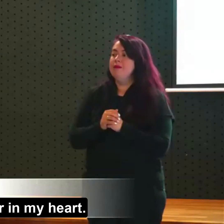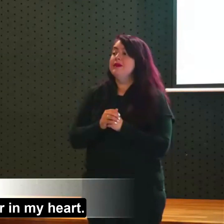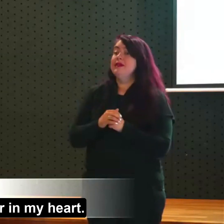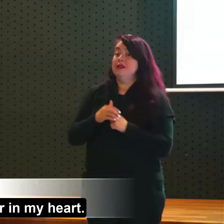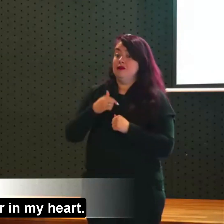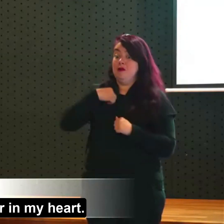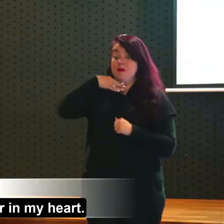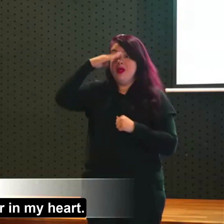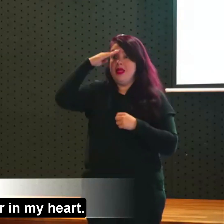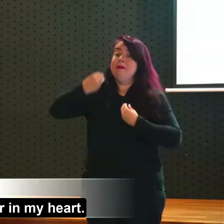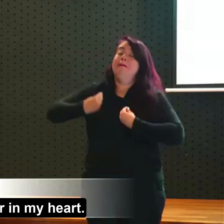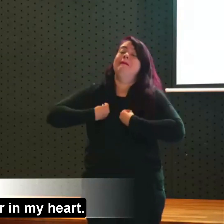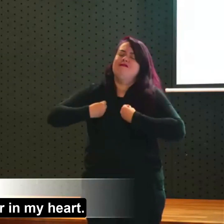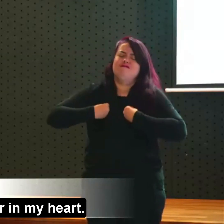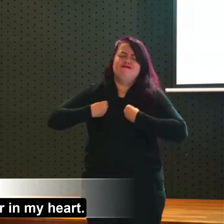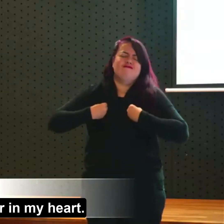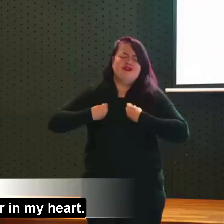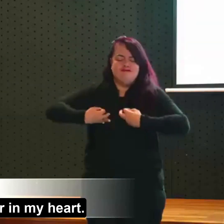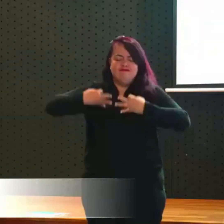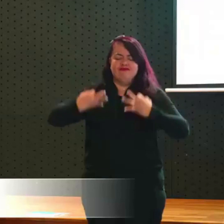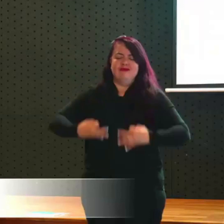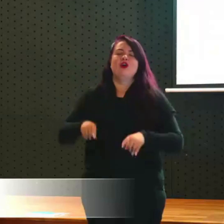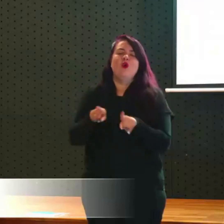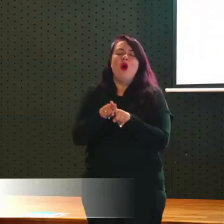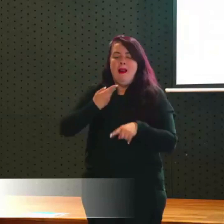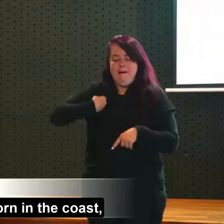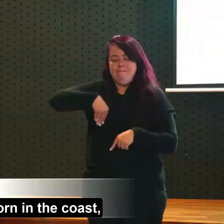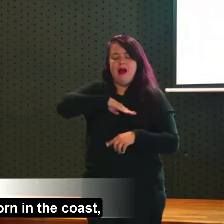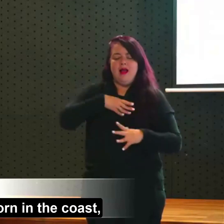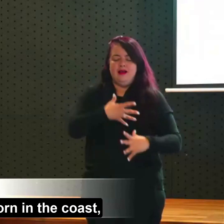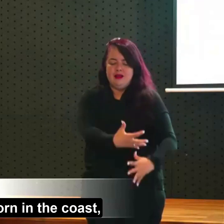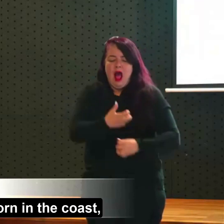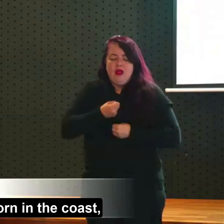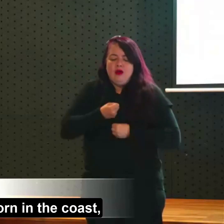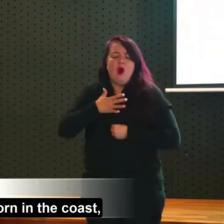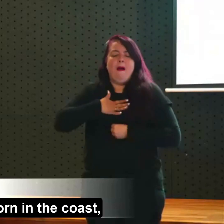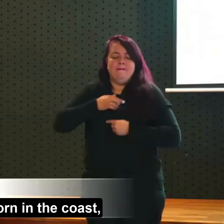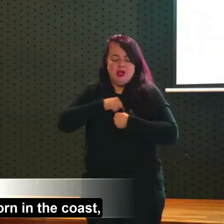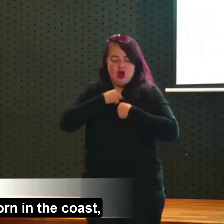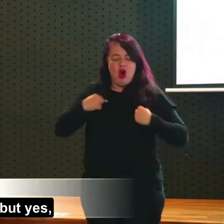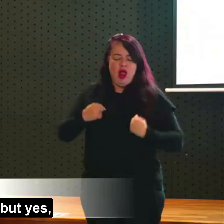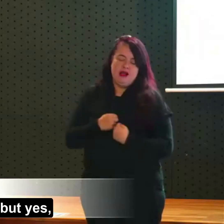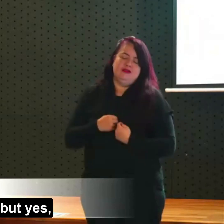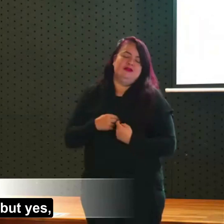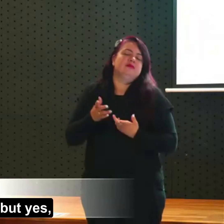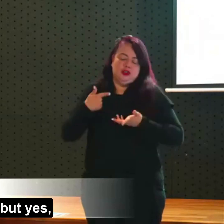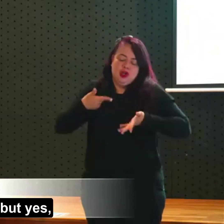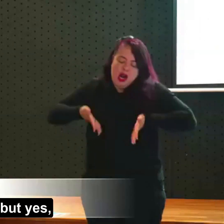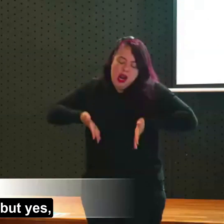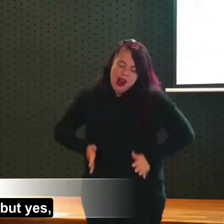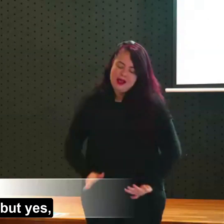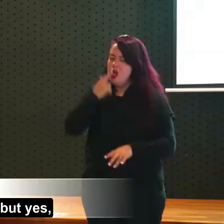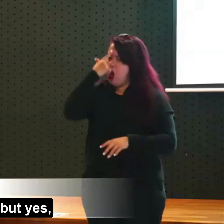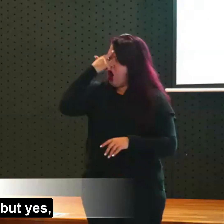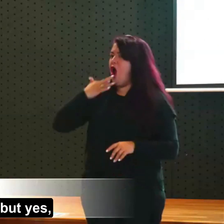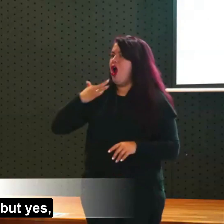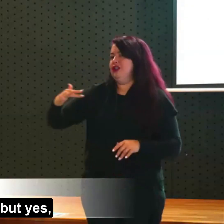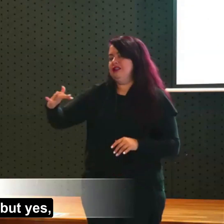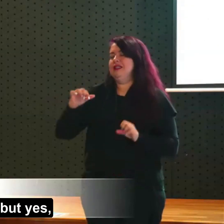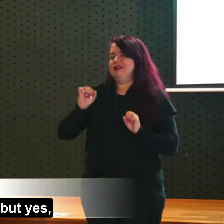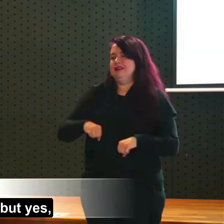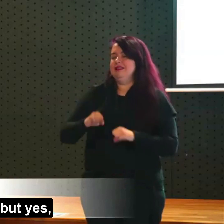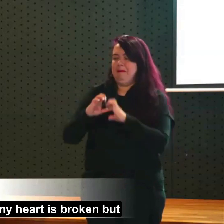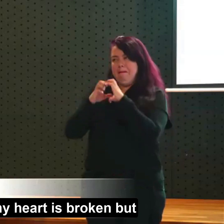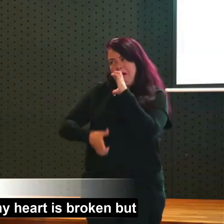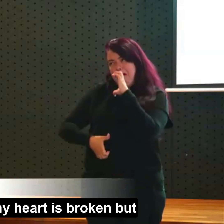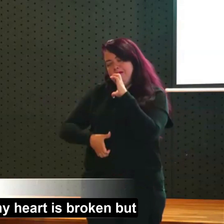adopted Paisa in my heart. I was born in the coast, but